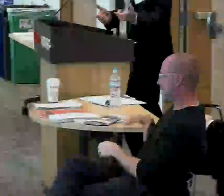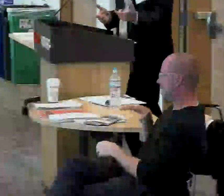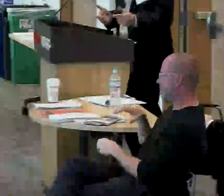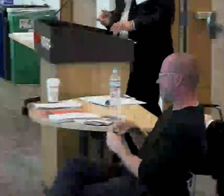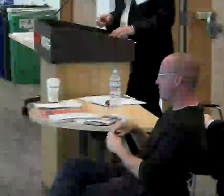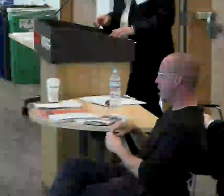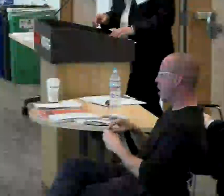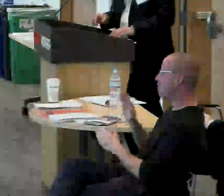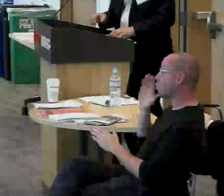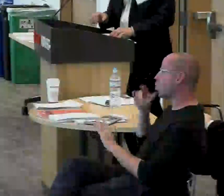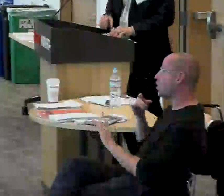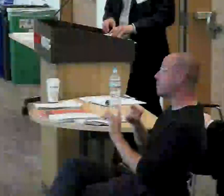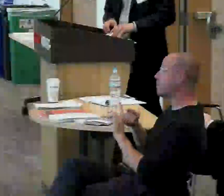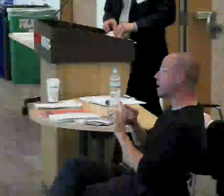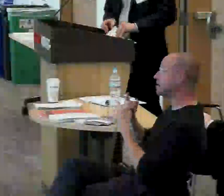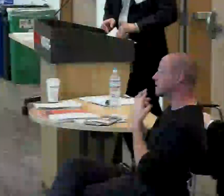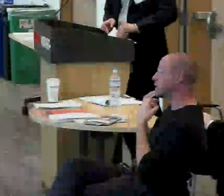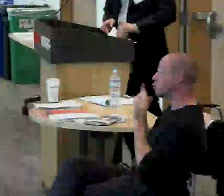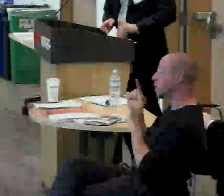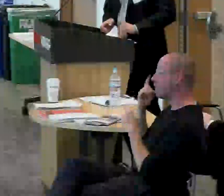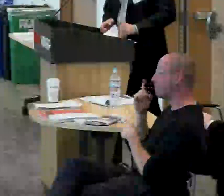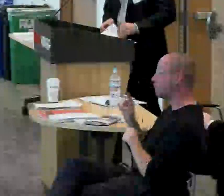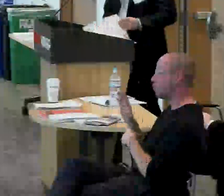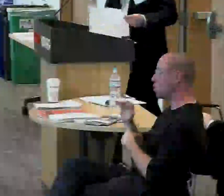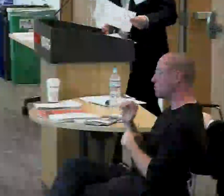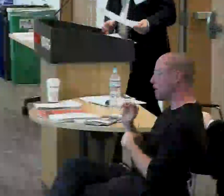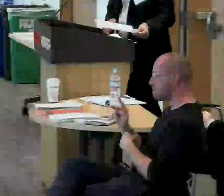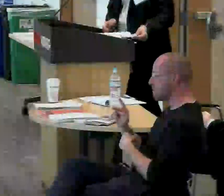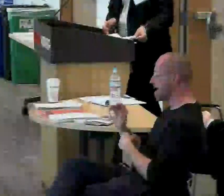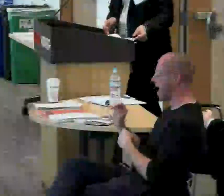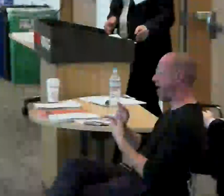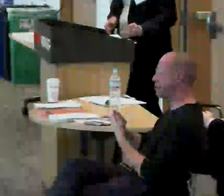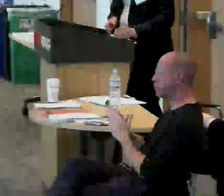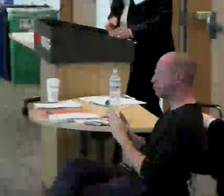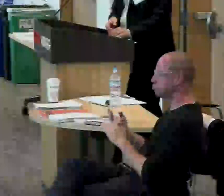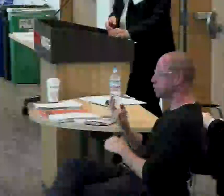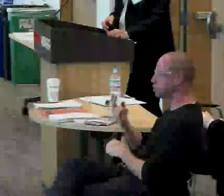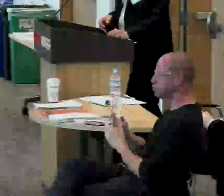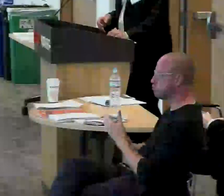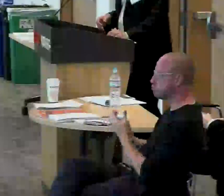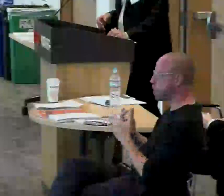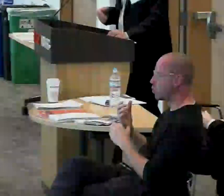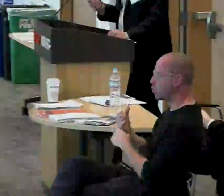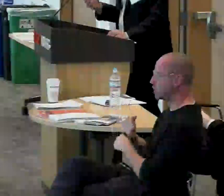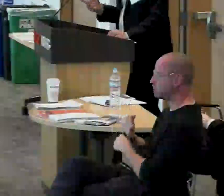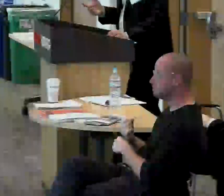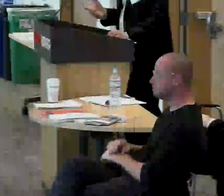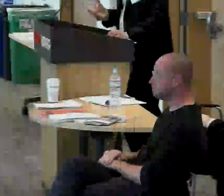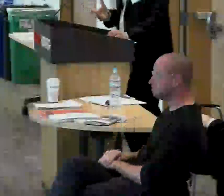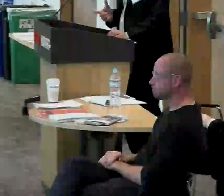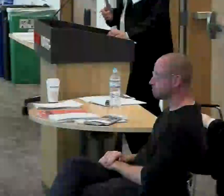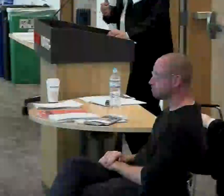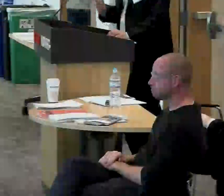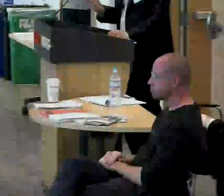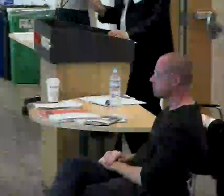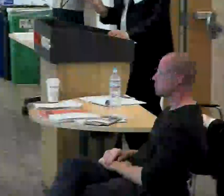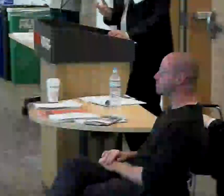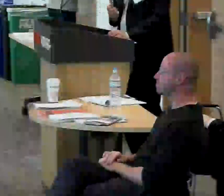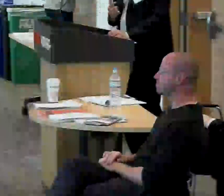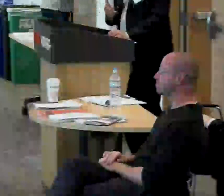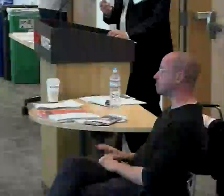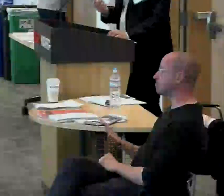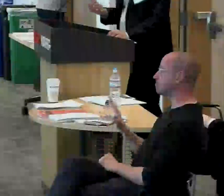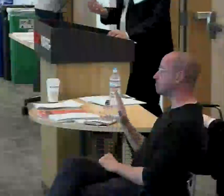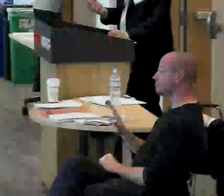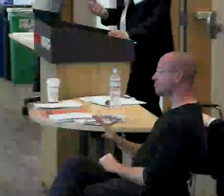well as the communities they're seeking to serve. And lastly, as far as integration with organizations nationally, we're seeking to organize summits